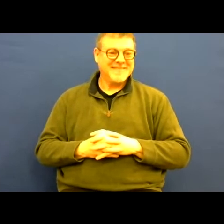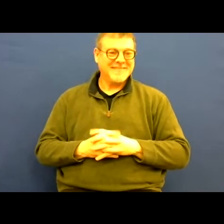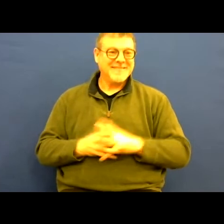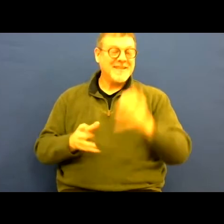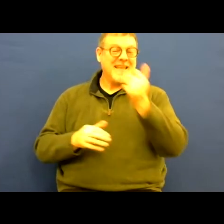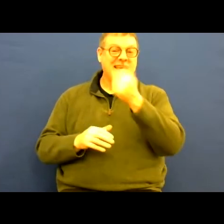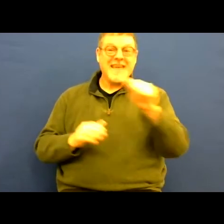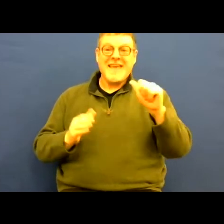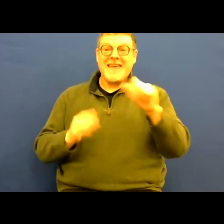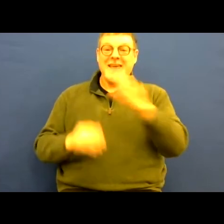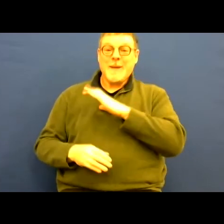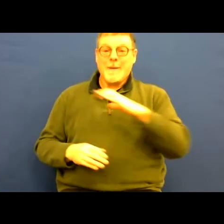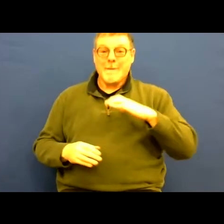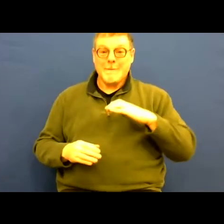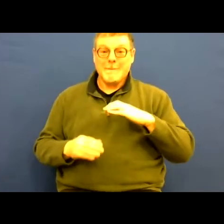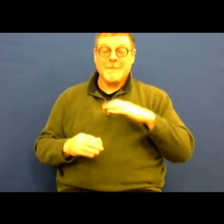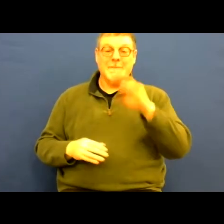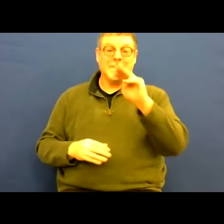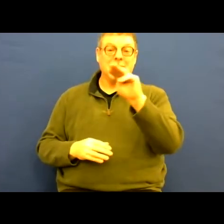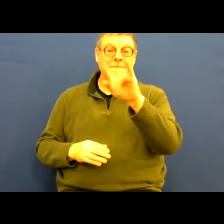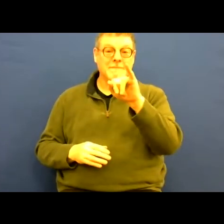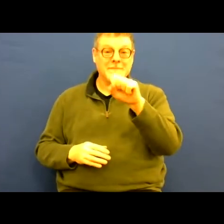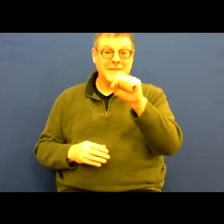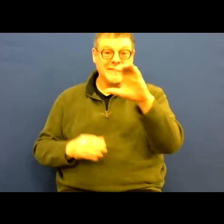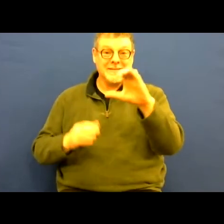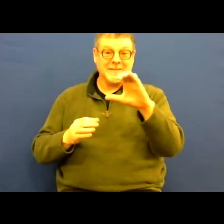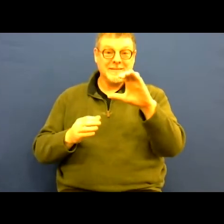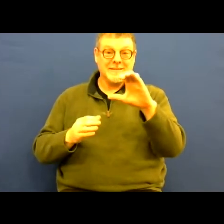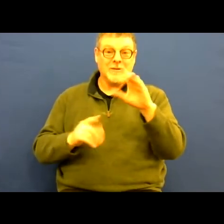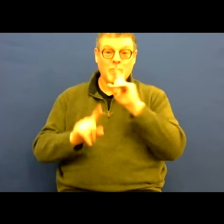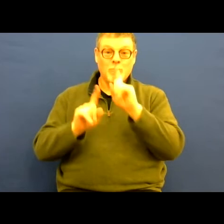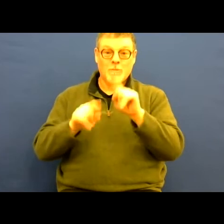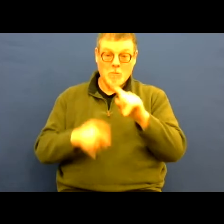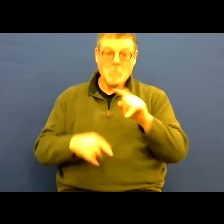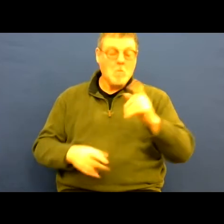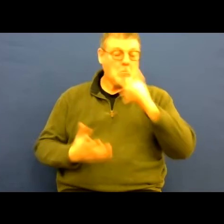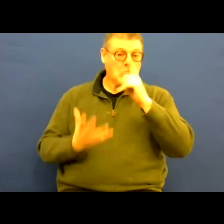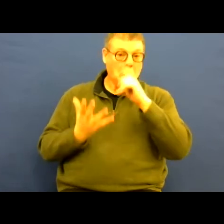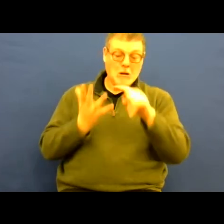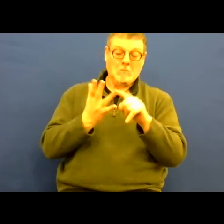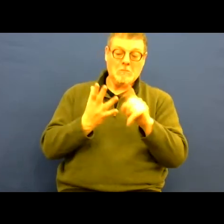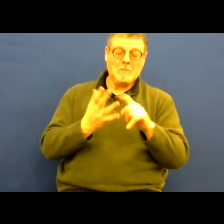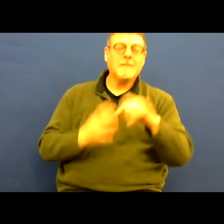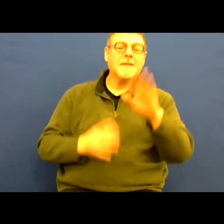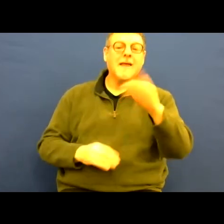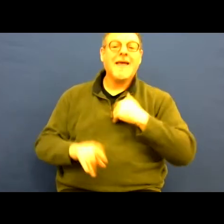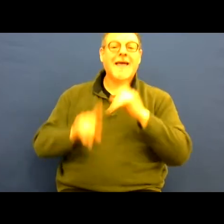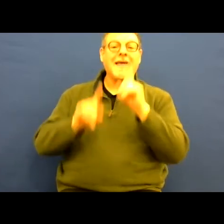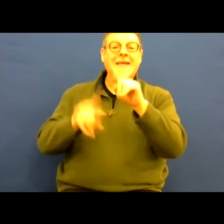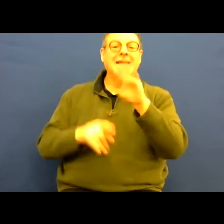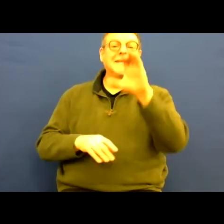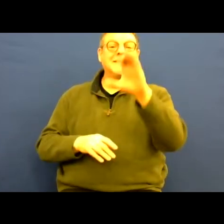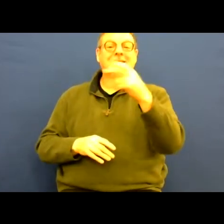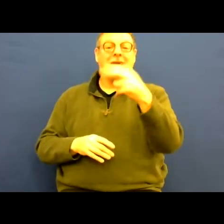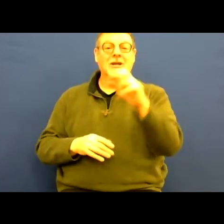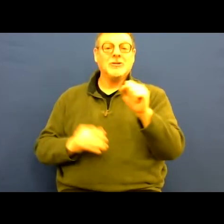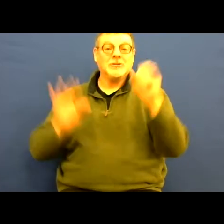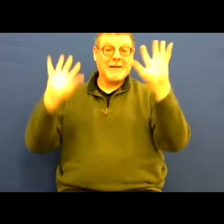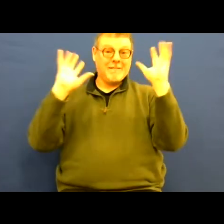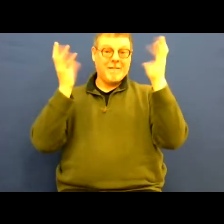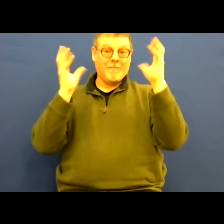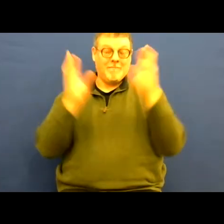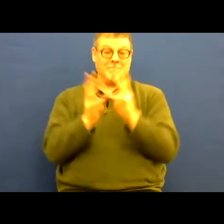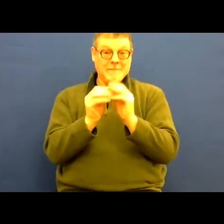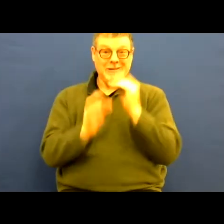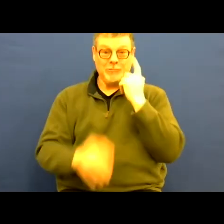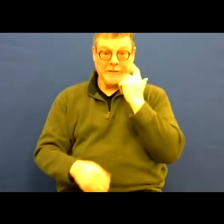Any committee or miscellaneous reports from the board? Sure, I'll start if that's okay. Sure. I attended the CHS ambulance meeting